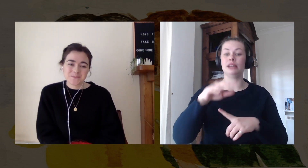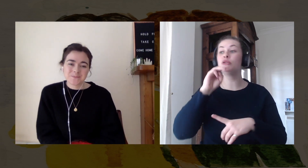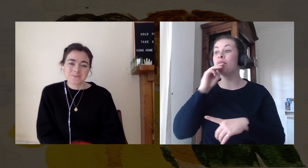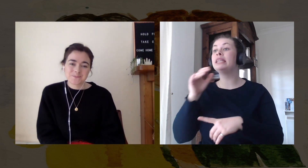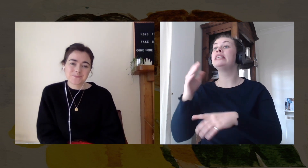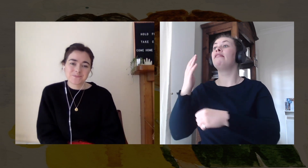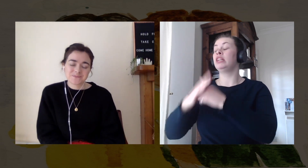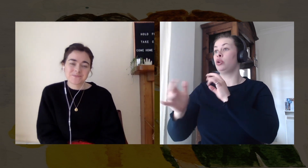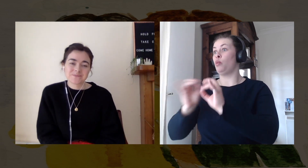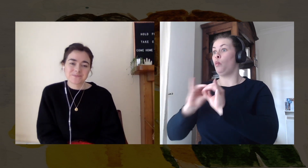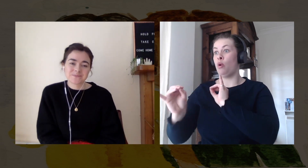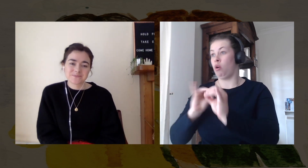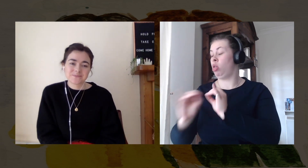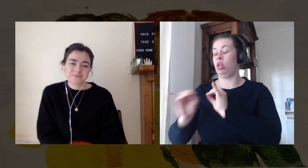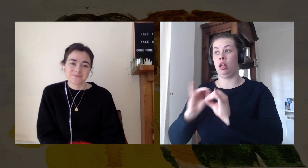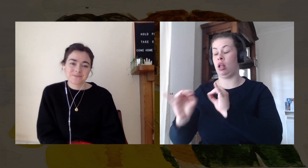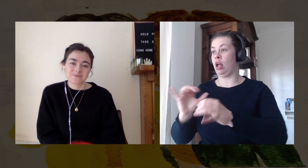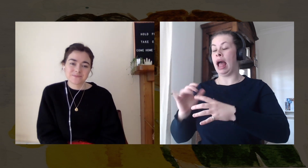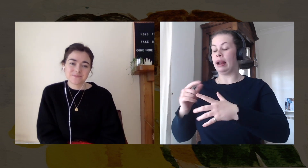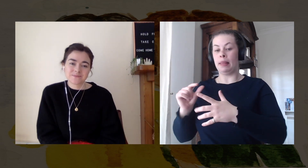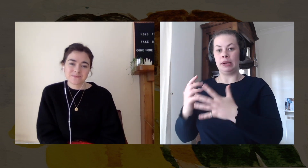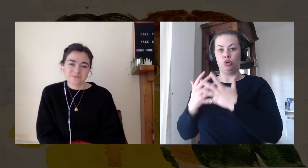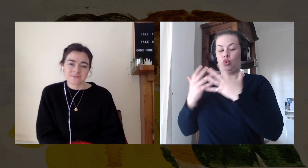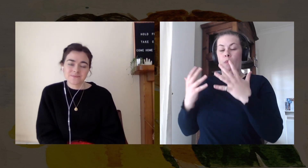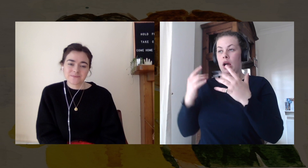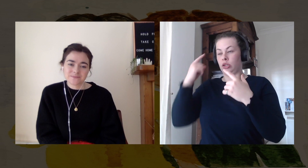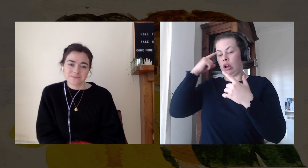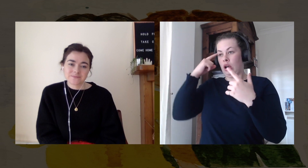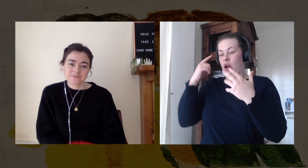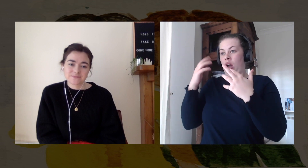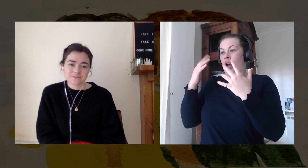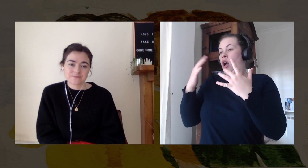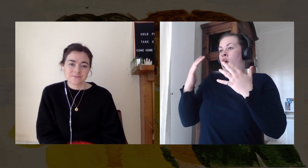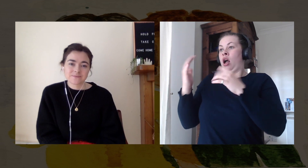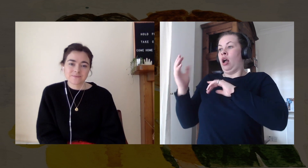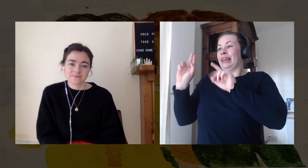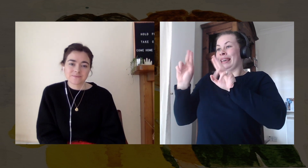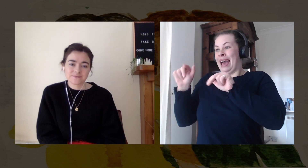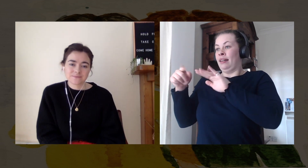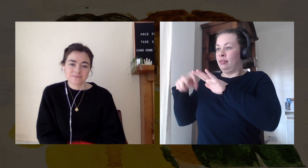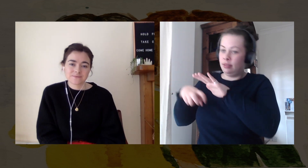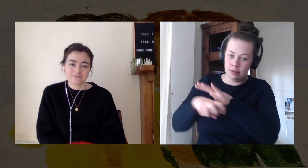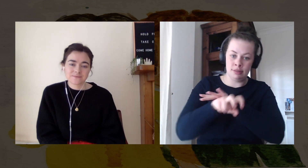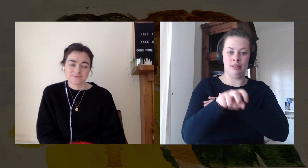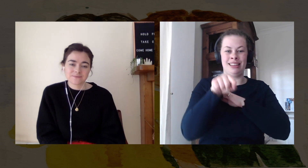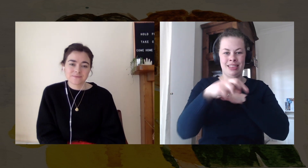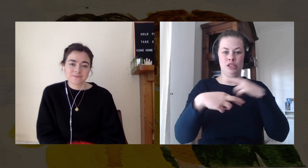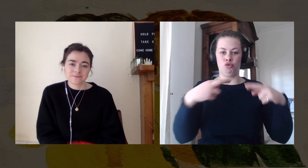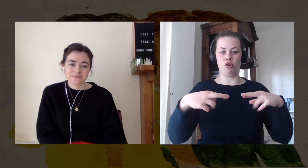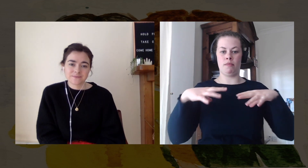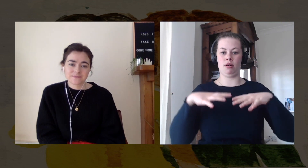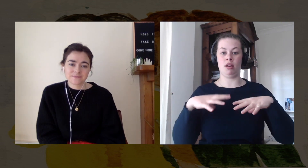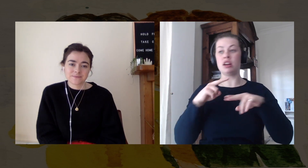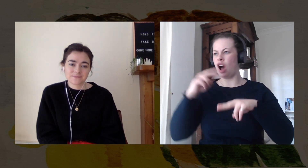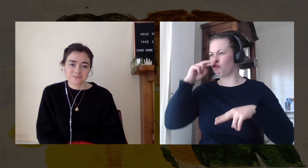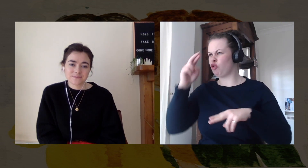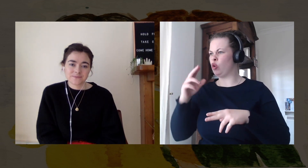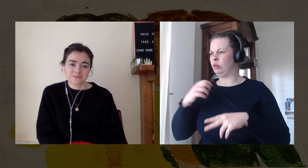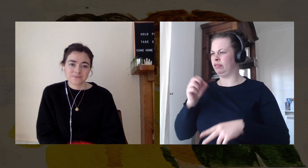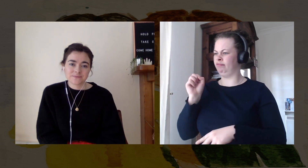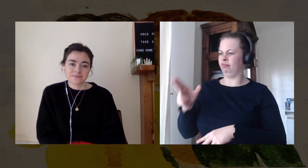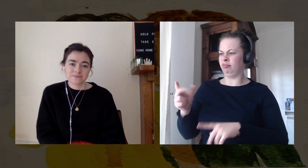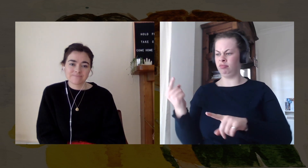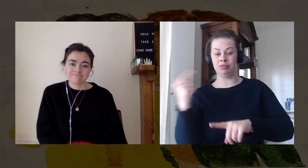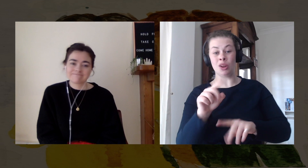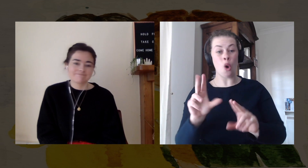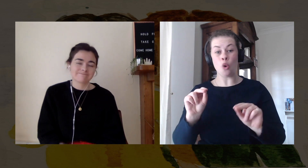physical break, you can physically opt out without being rude and go to this interpreting room just to chill. Amazing.